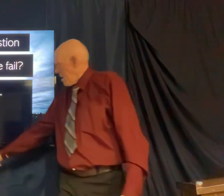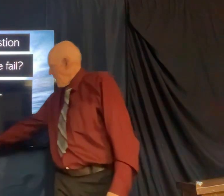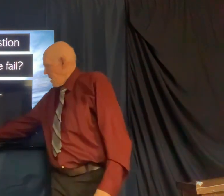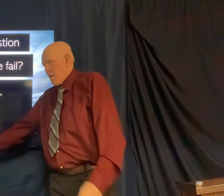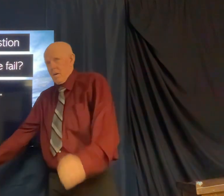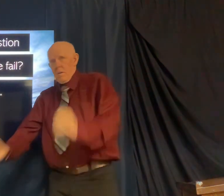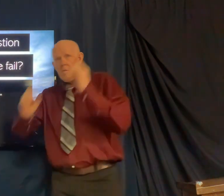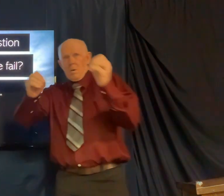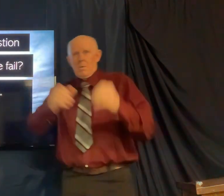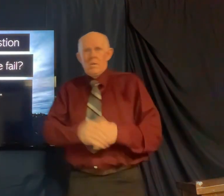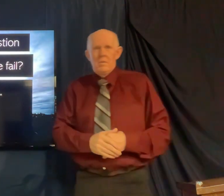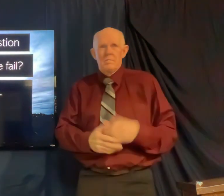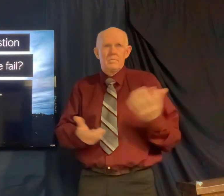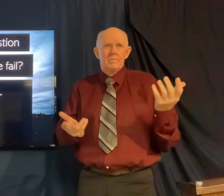failures.